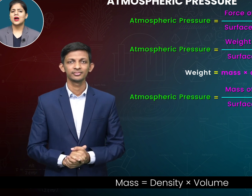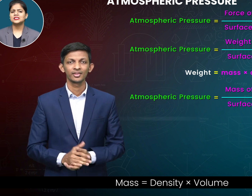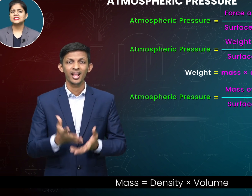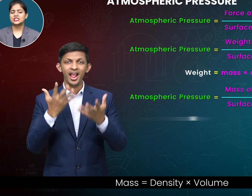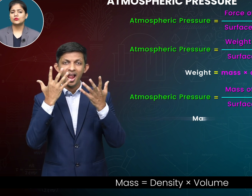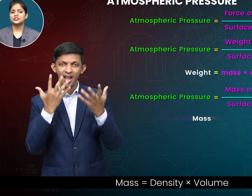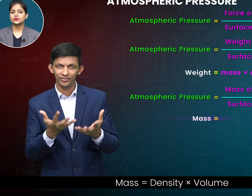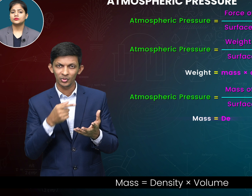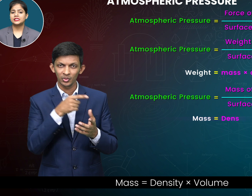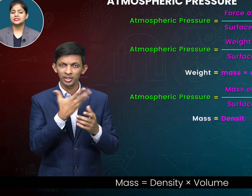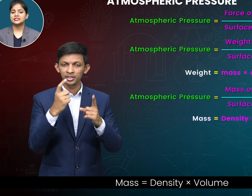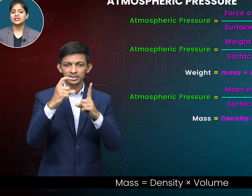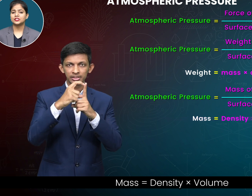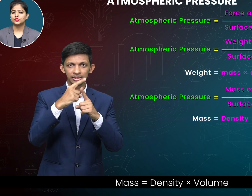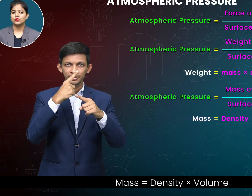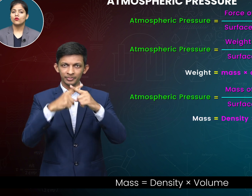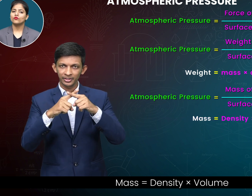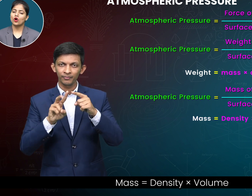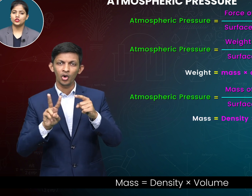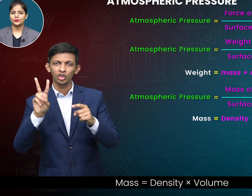Mass is equal to density into volume.